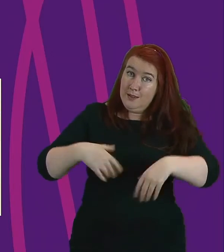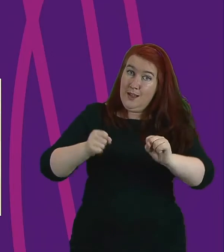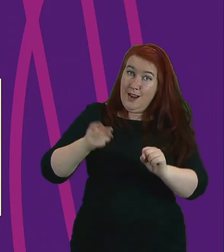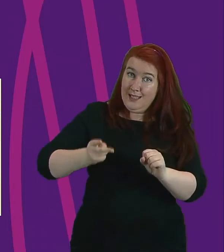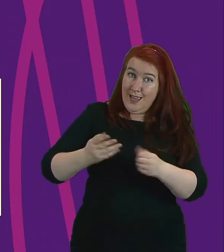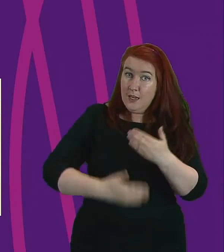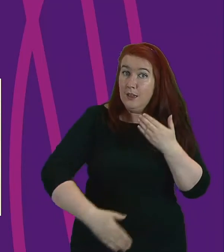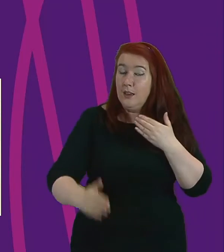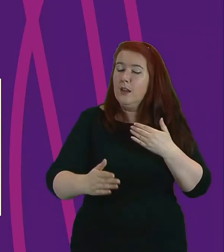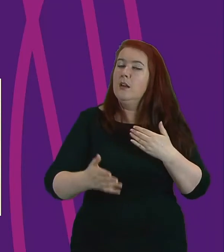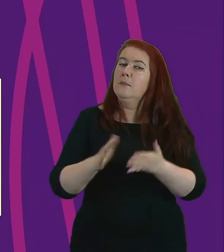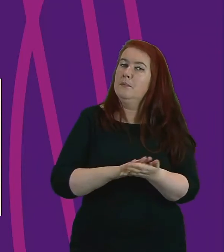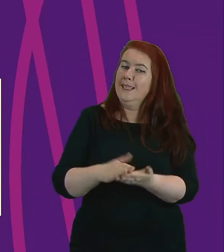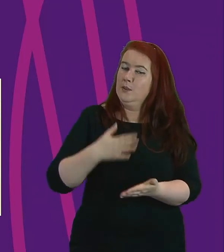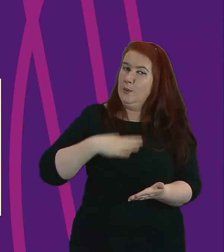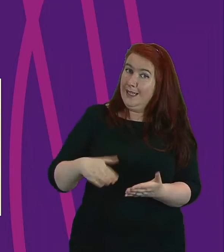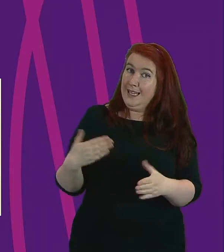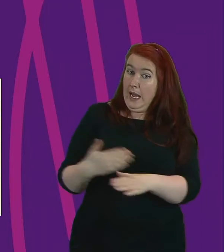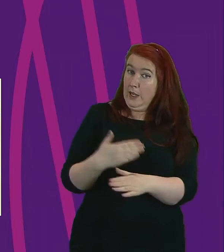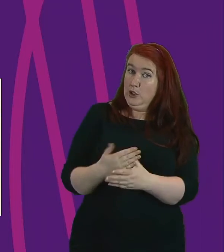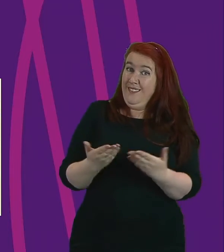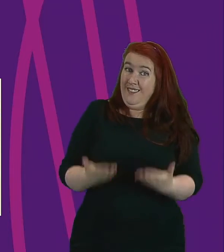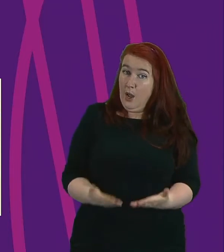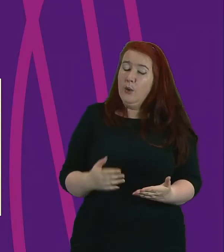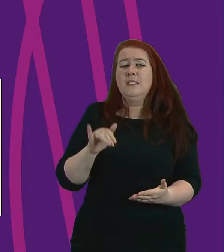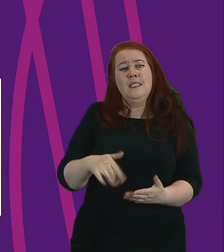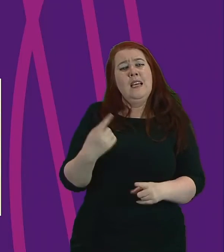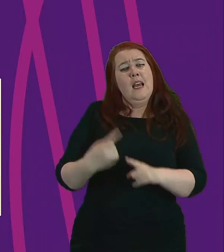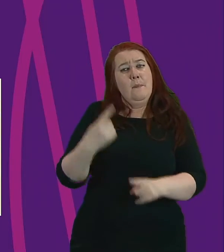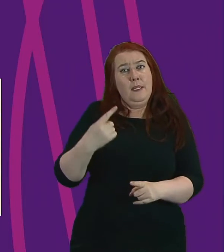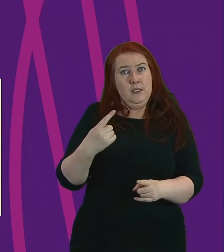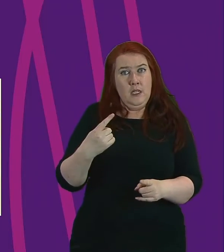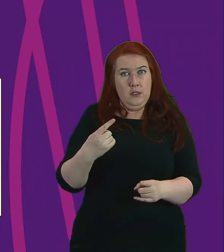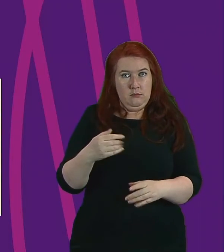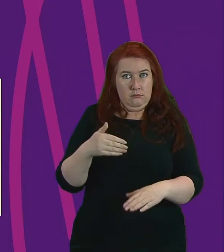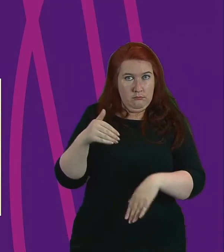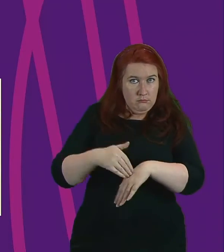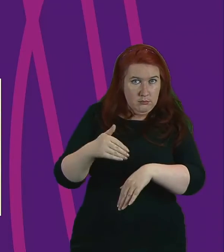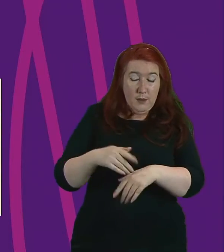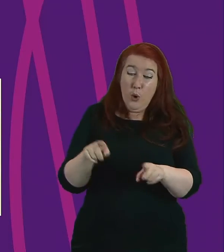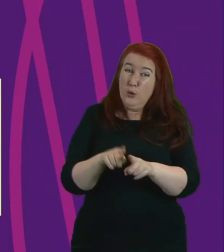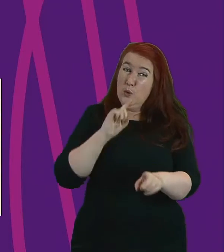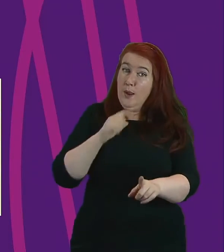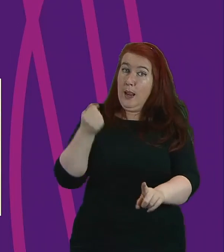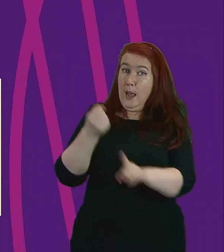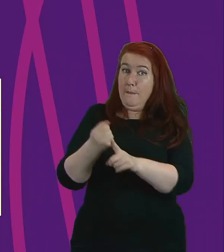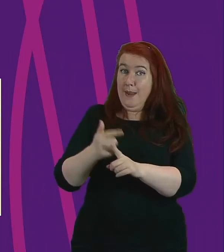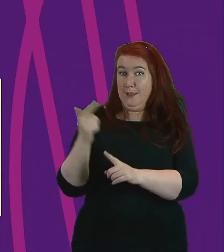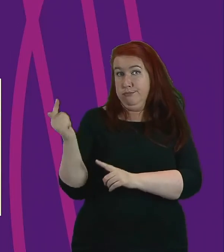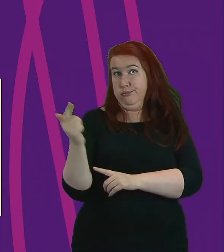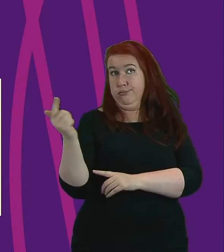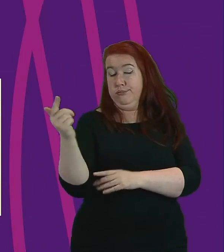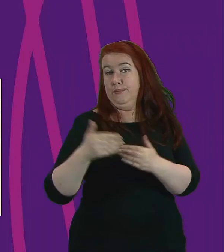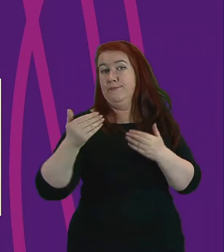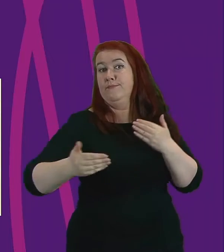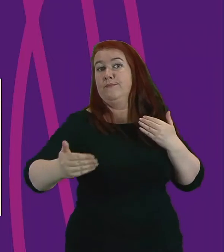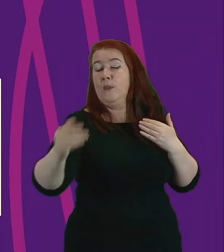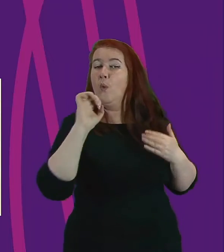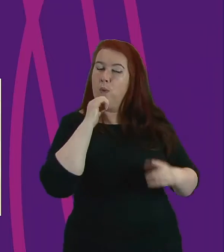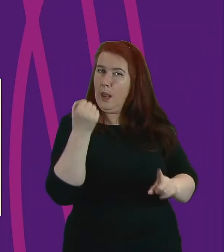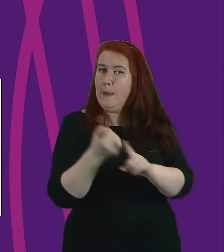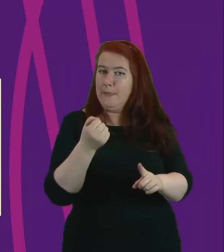action now that will have an immediate effect, yes, but it will also have an impact far further down the line. We